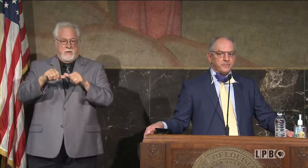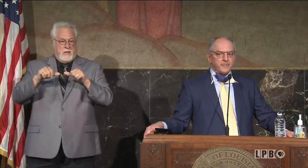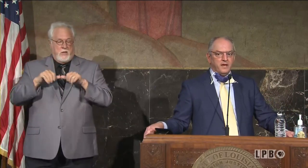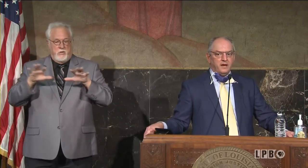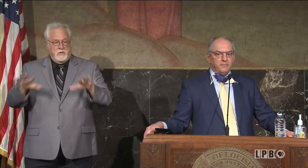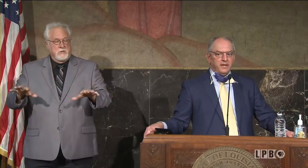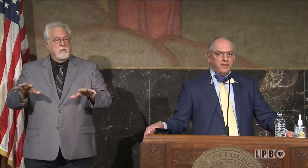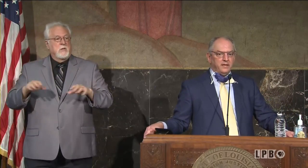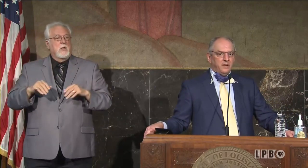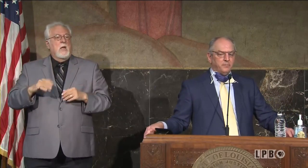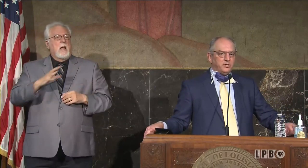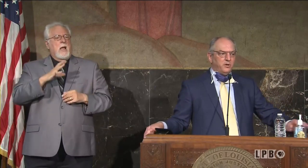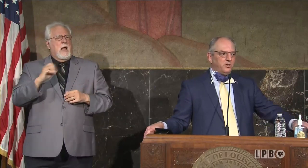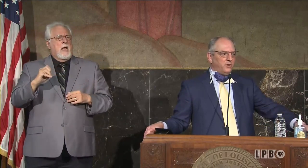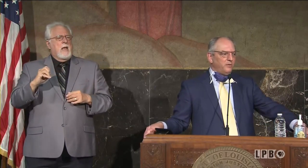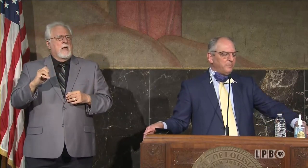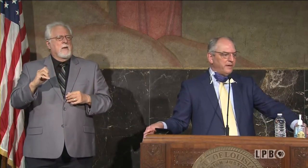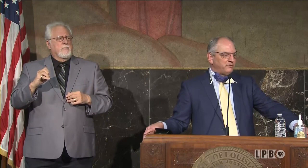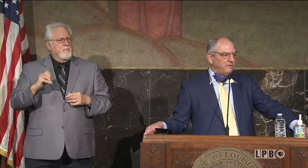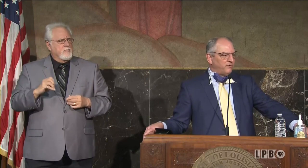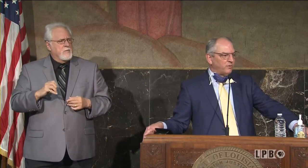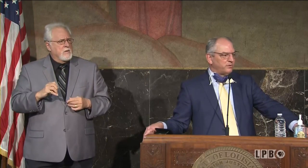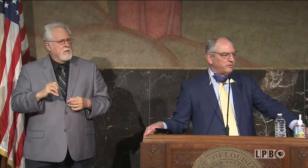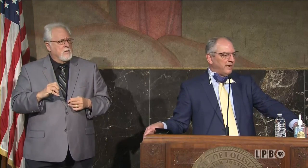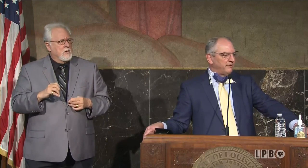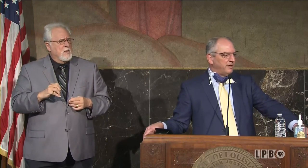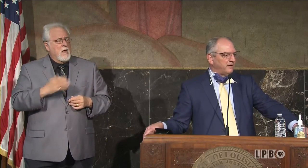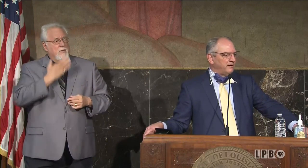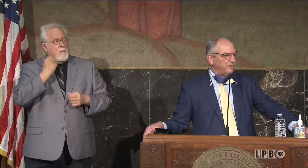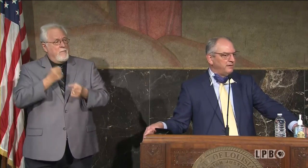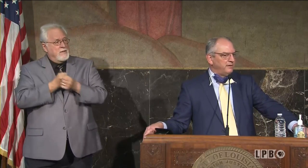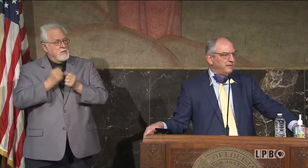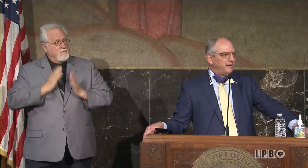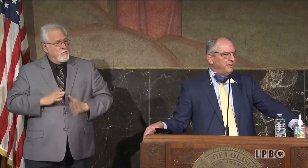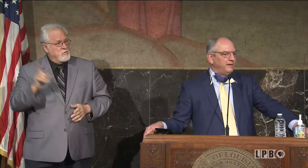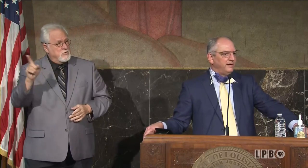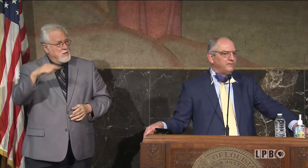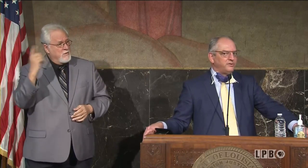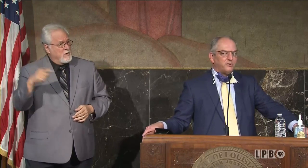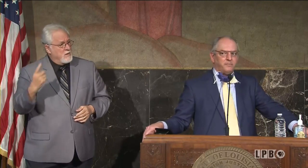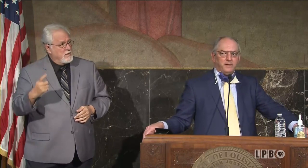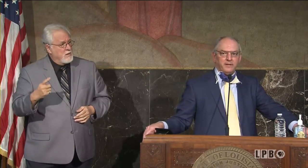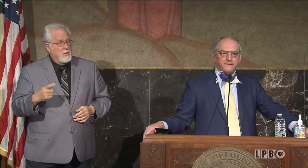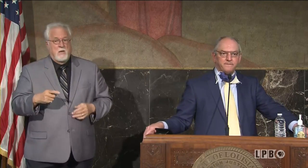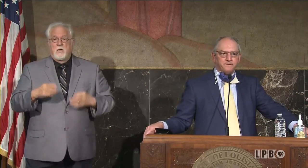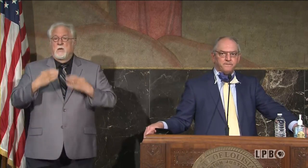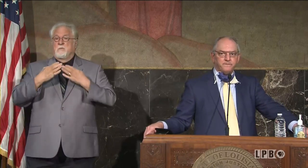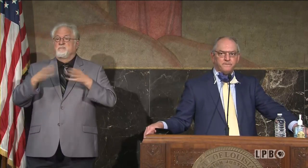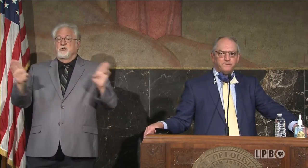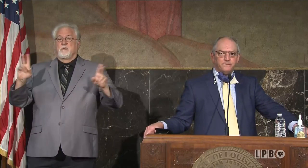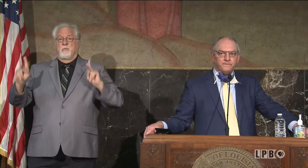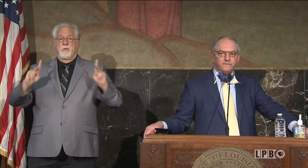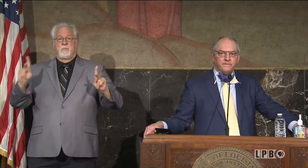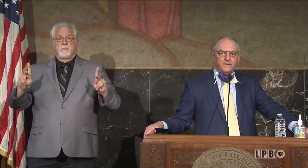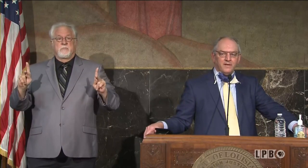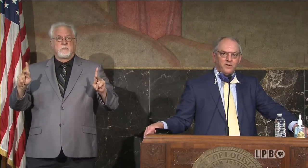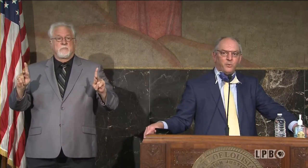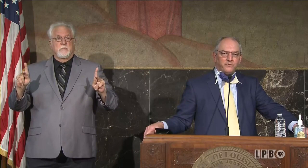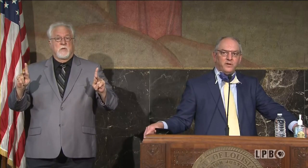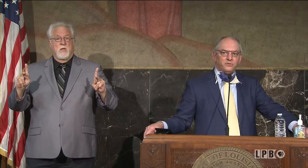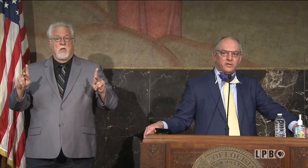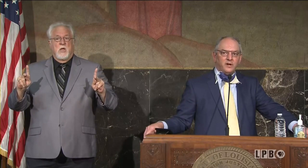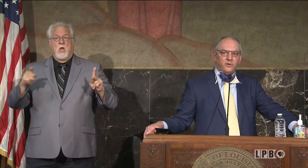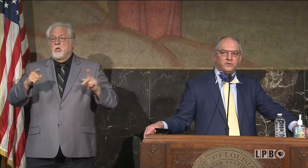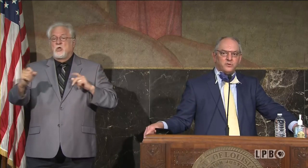But you know the best enforcers out there? It's the general public. If